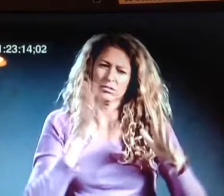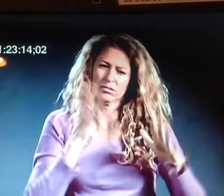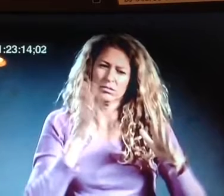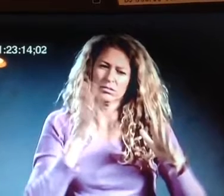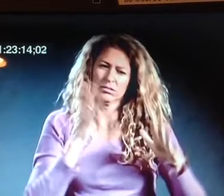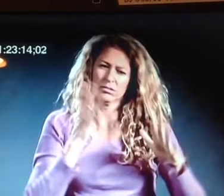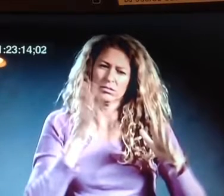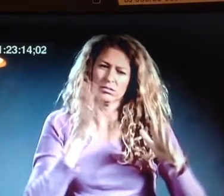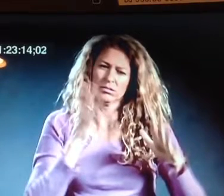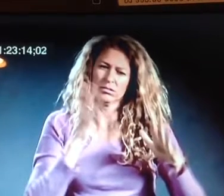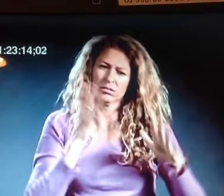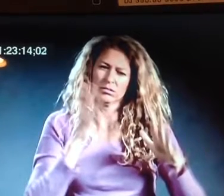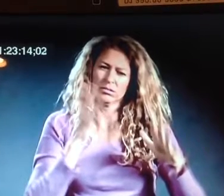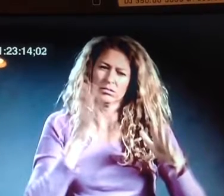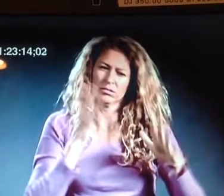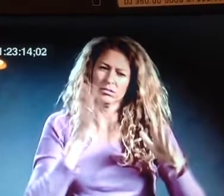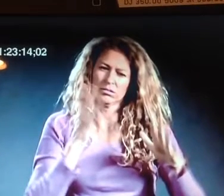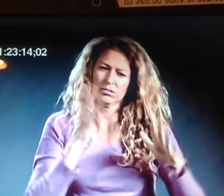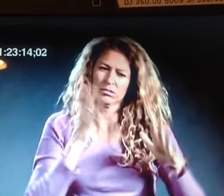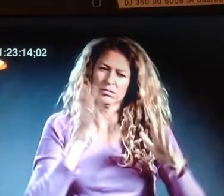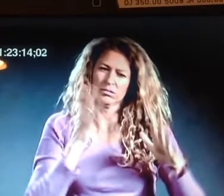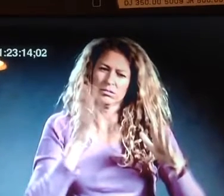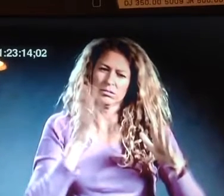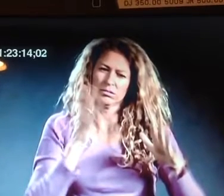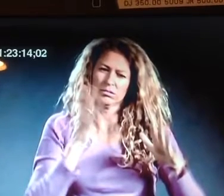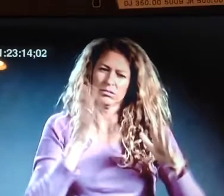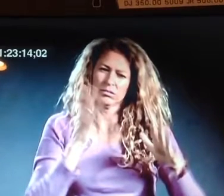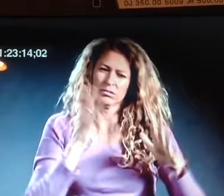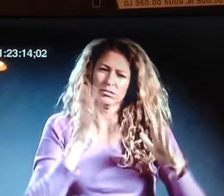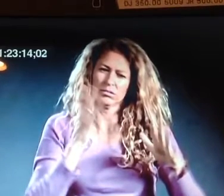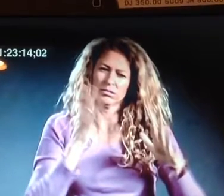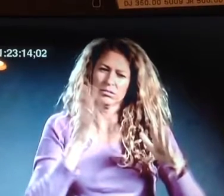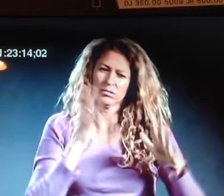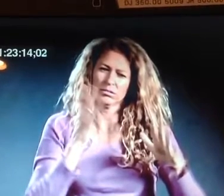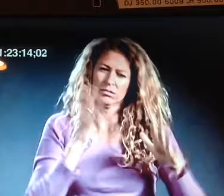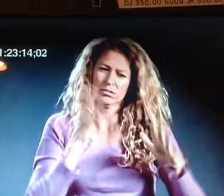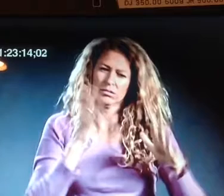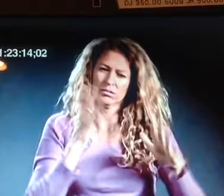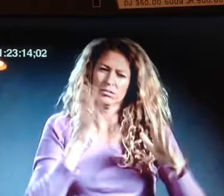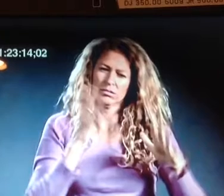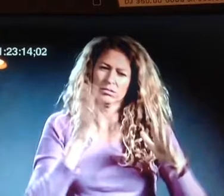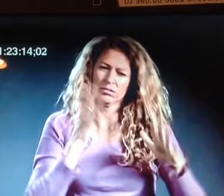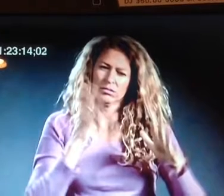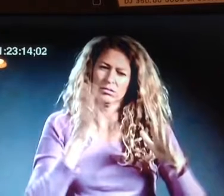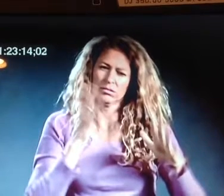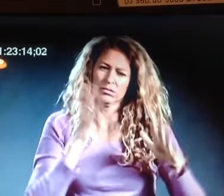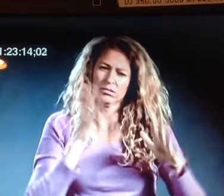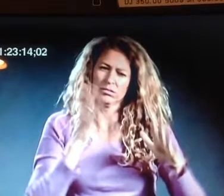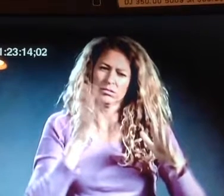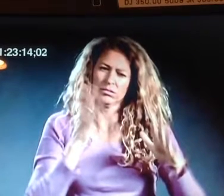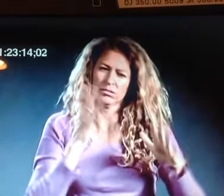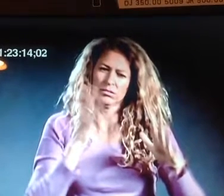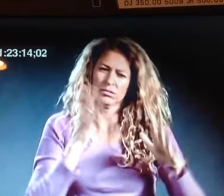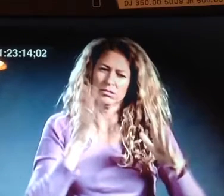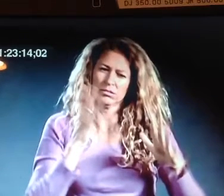So what they do with the irrigation system is the water comes from the canal, and it comes through a special pipe into my